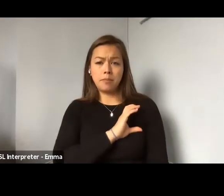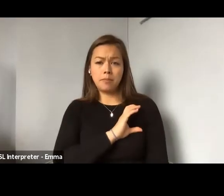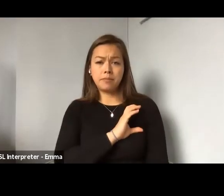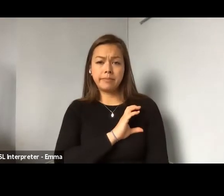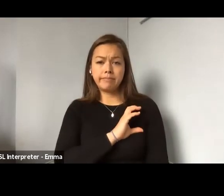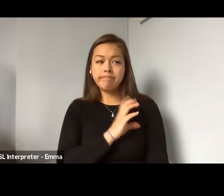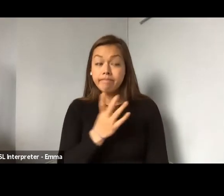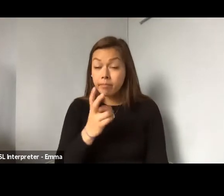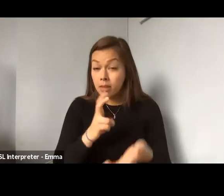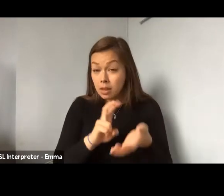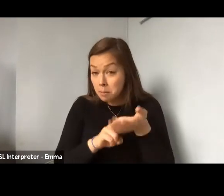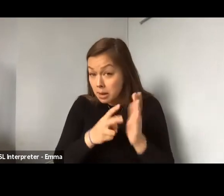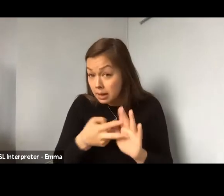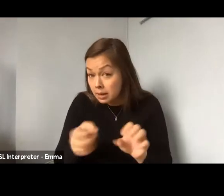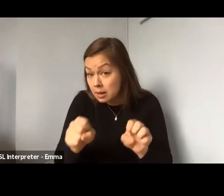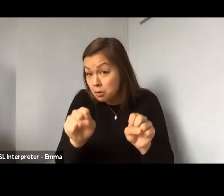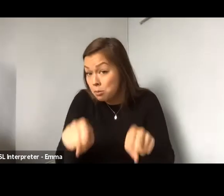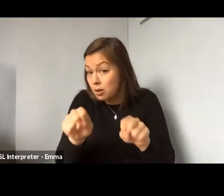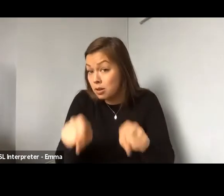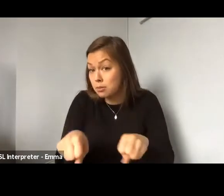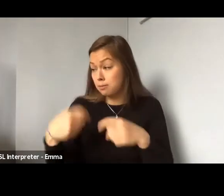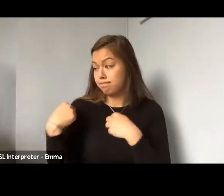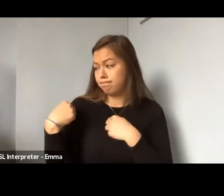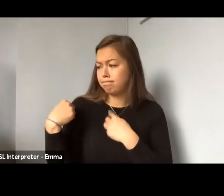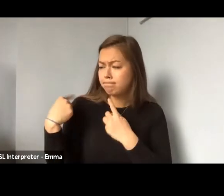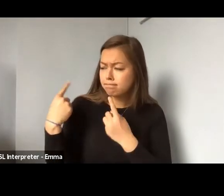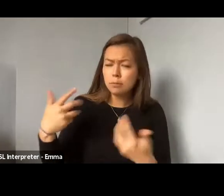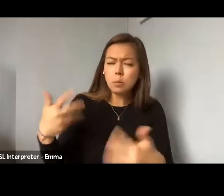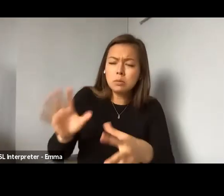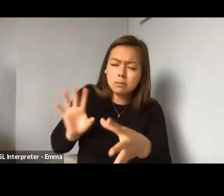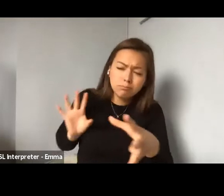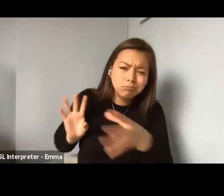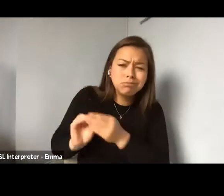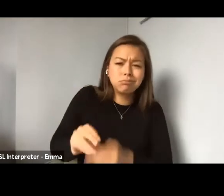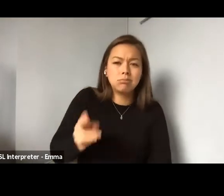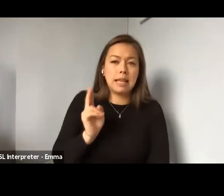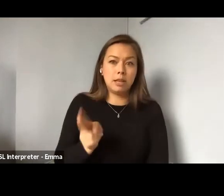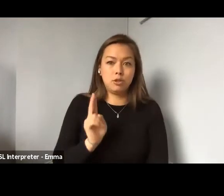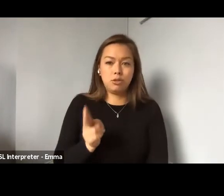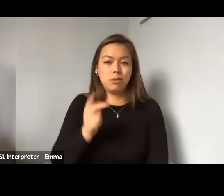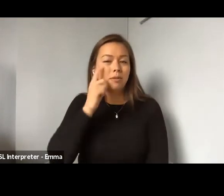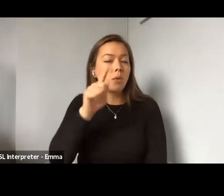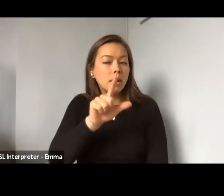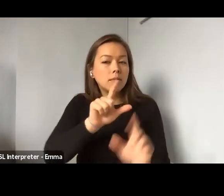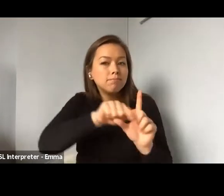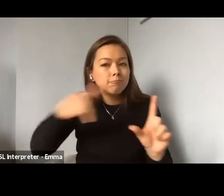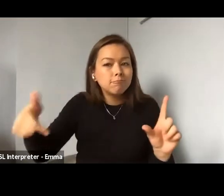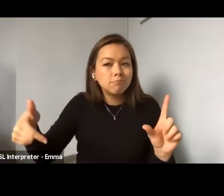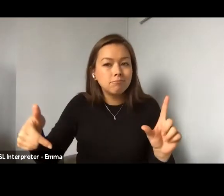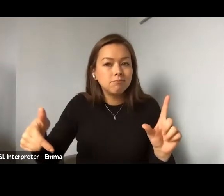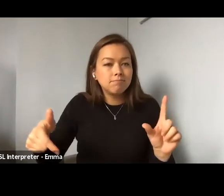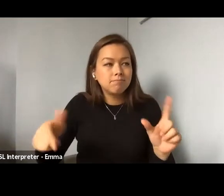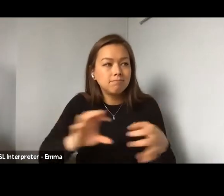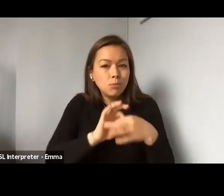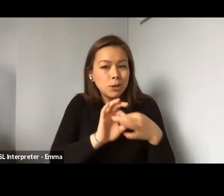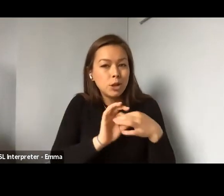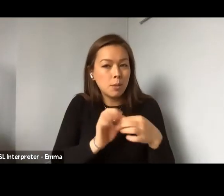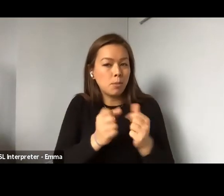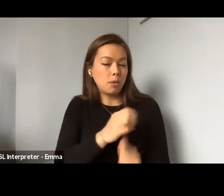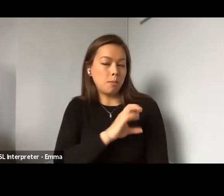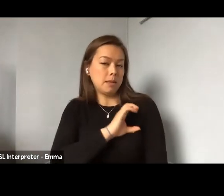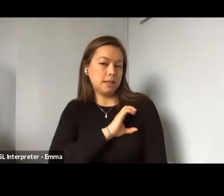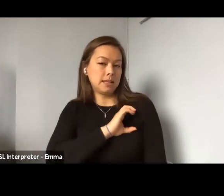Canada have had with the 2S LGBTQI community, and the fact that certain authorities Police among them, as well as many other